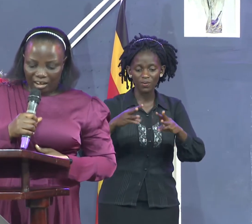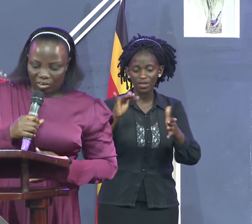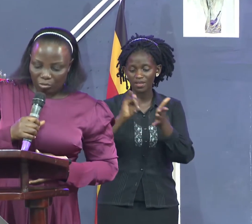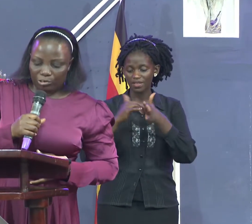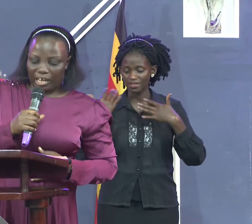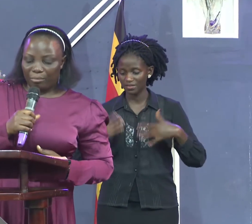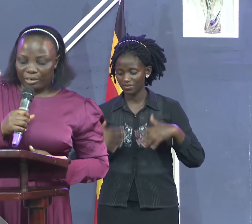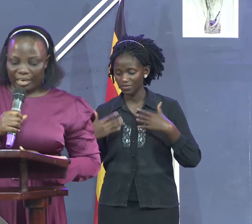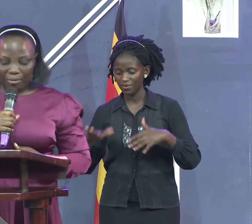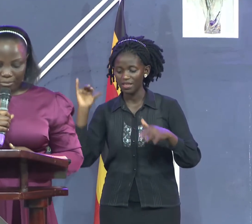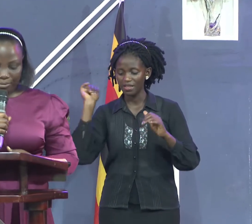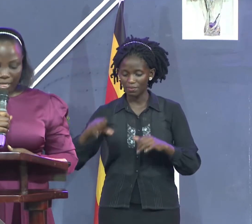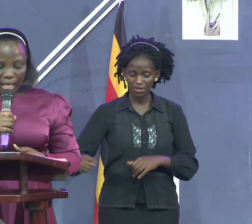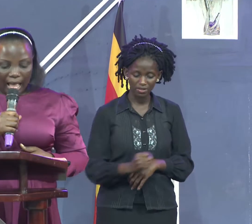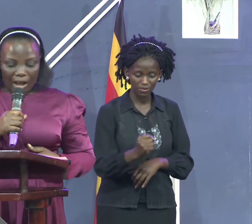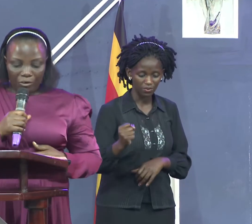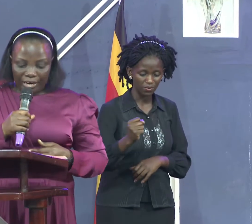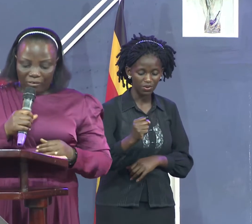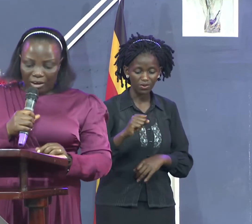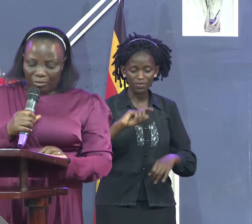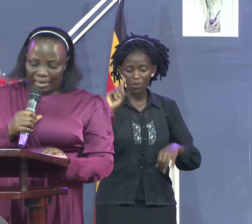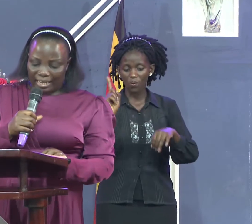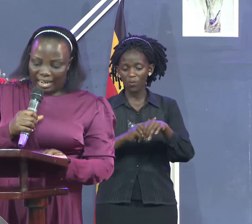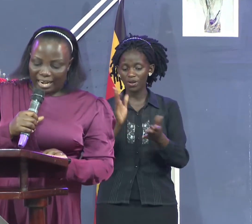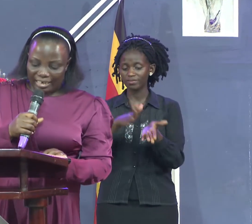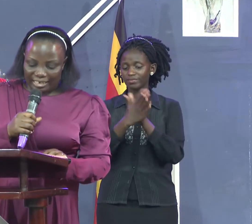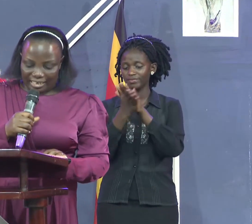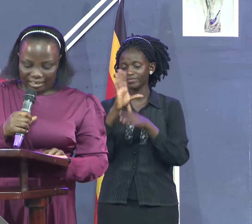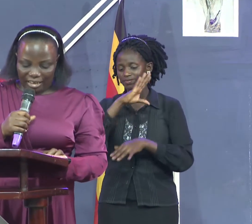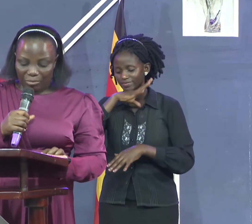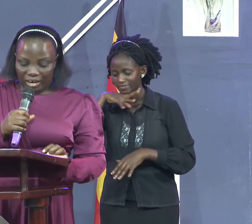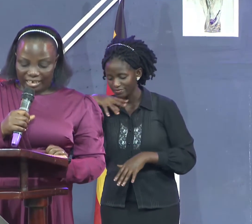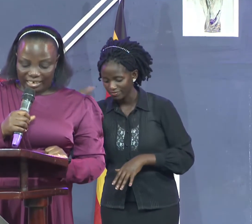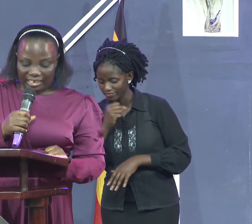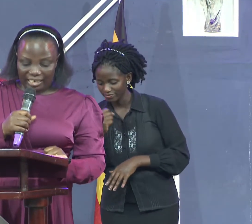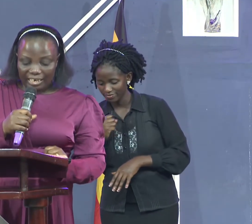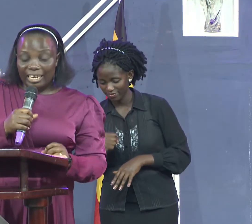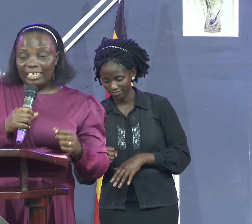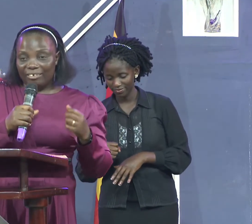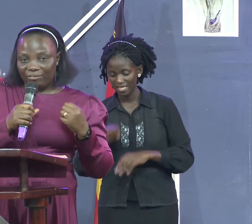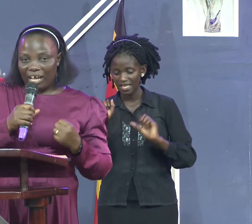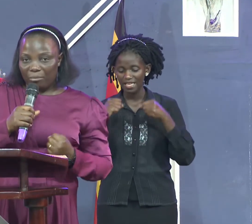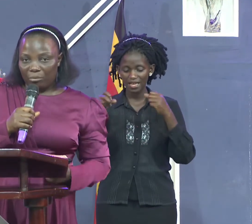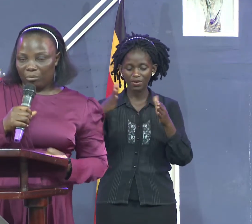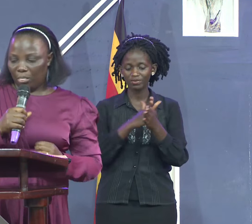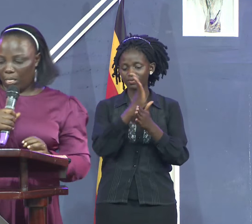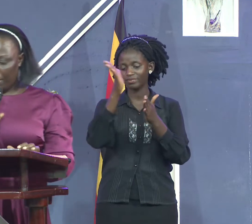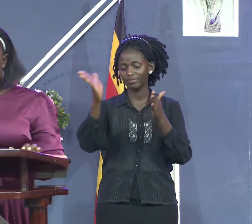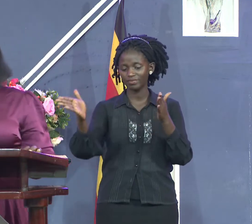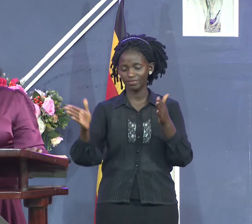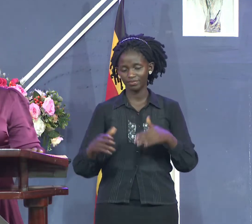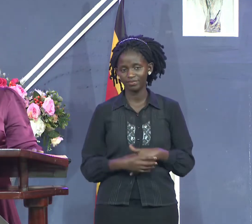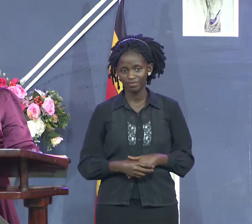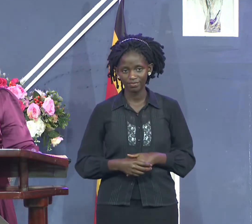erigwanira okutambuliramu. Awo newankubadde ng'akaddiye nga mukadde talirivaamu.